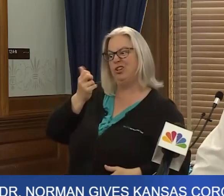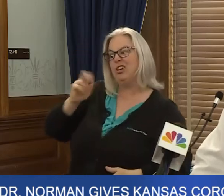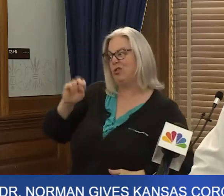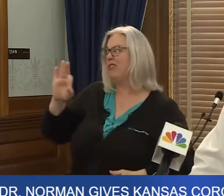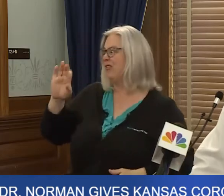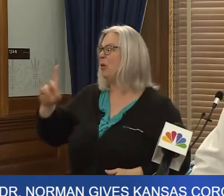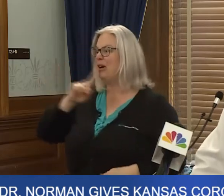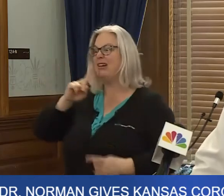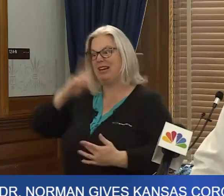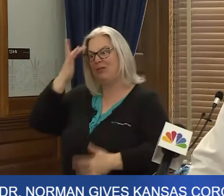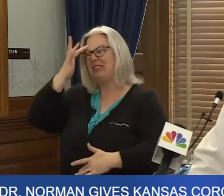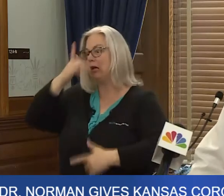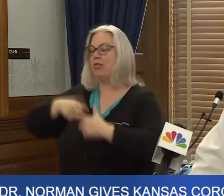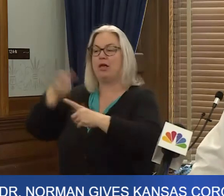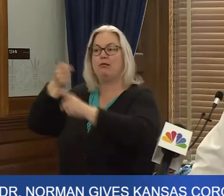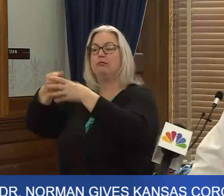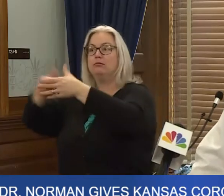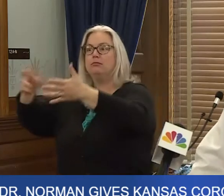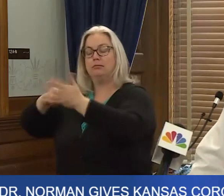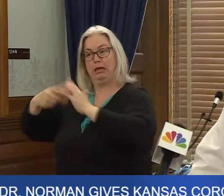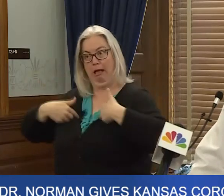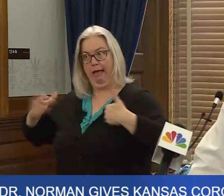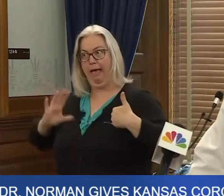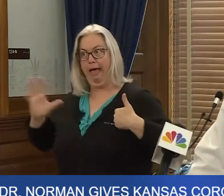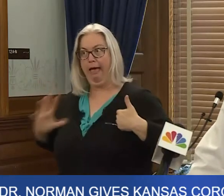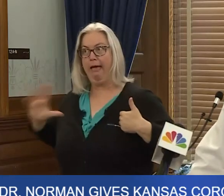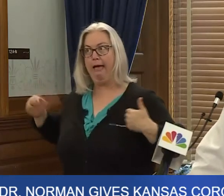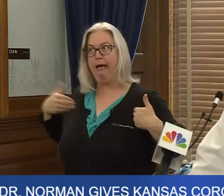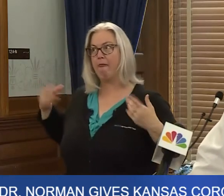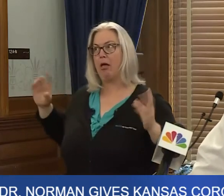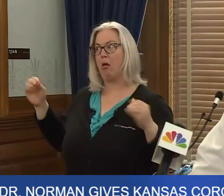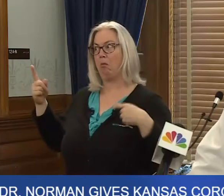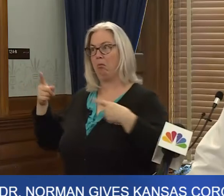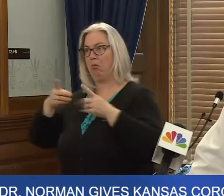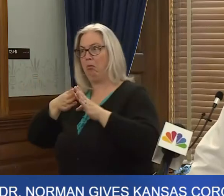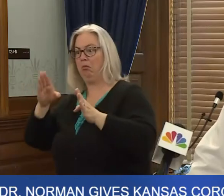February, and then this exploded. Did I have it back then? I haven't been sick since.